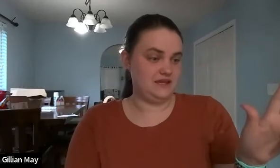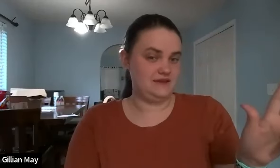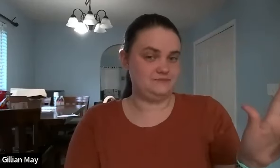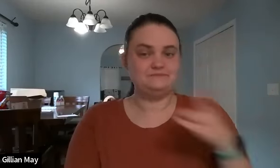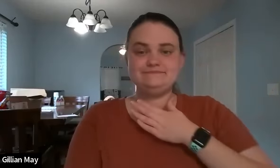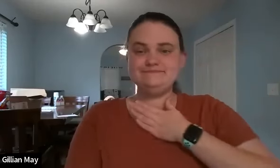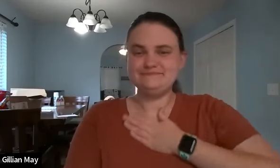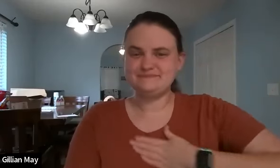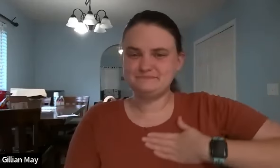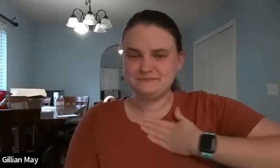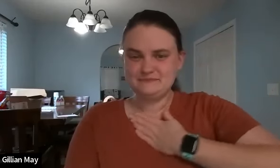33.